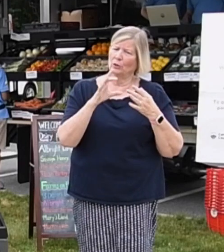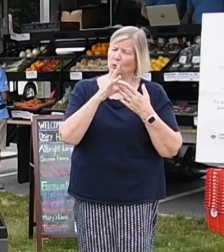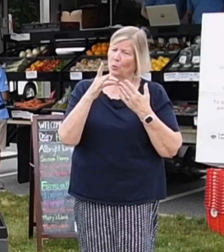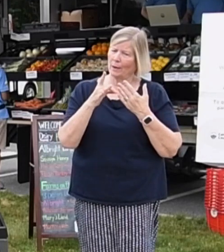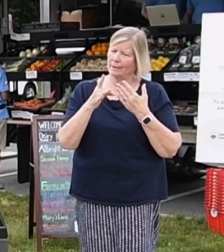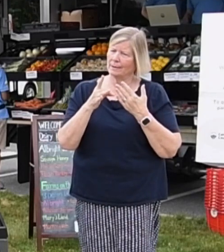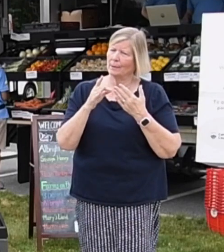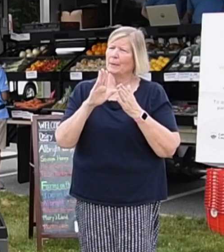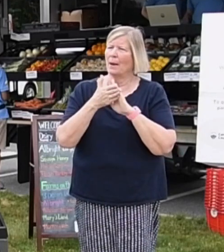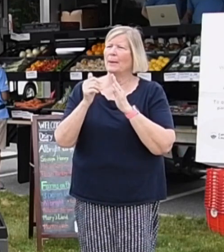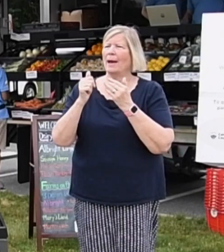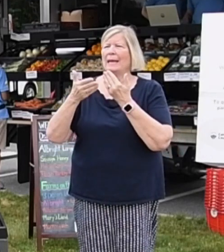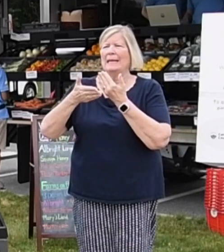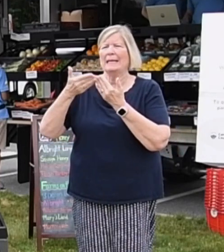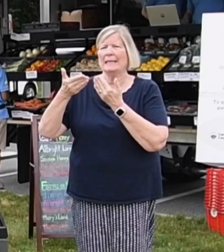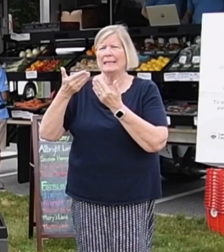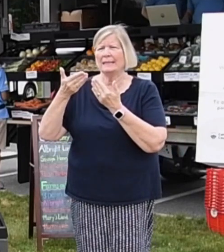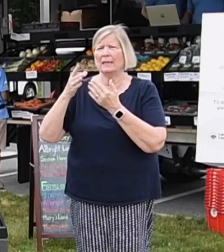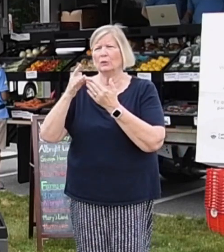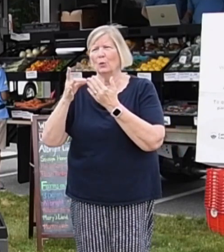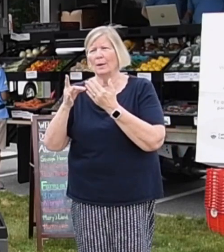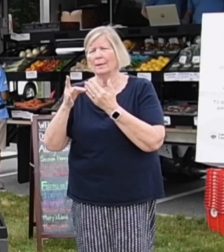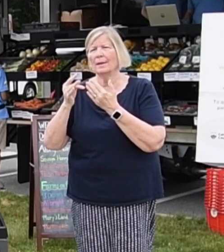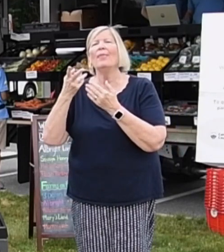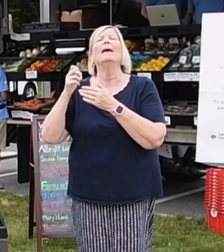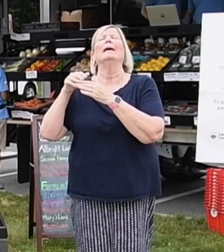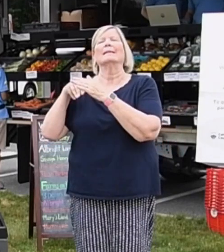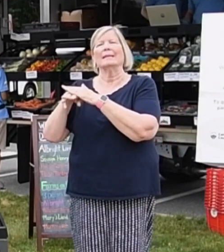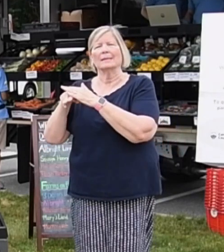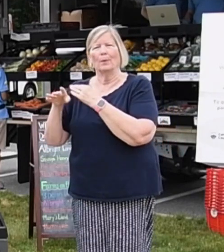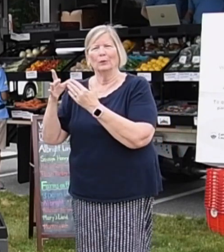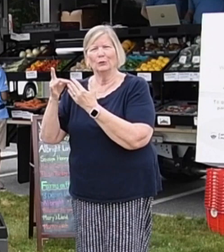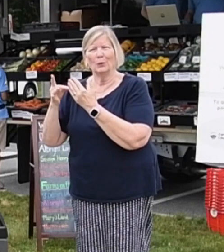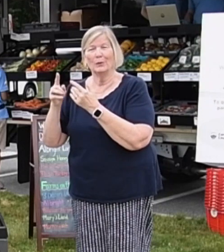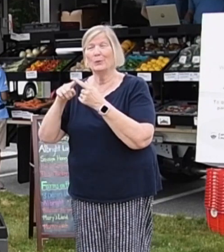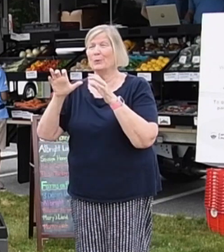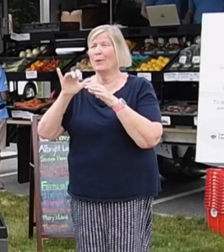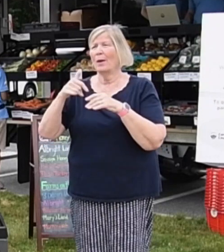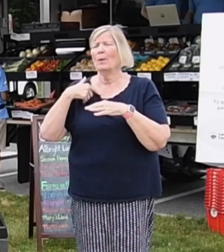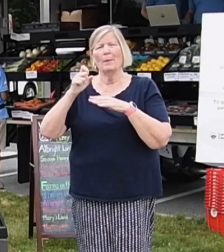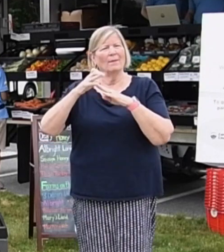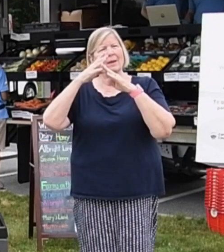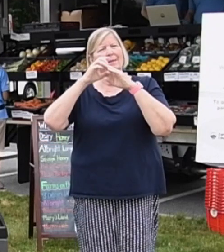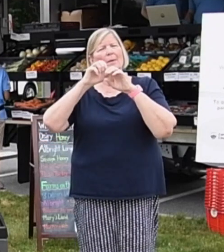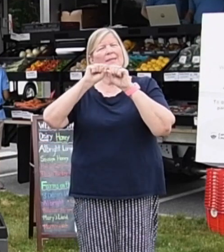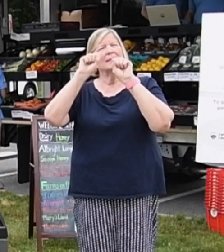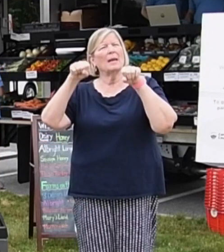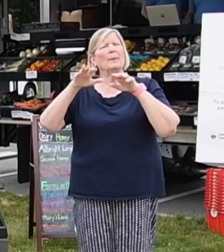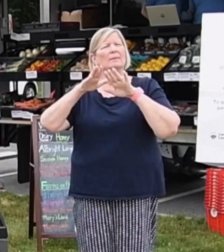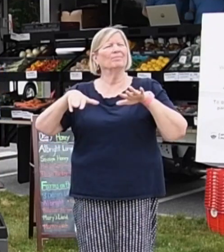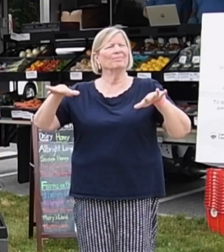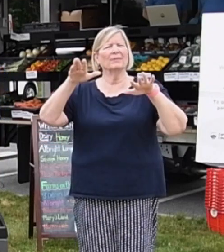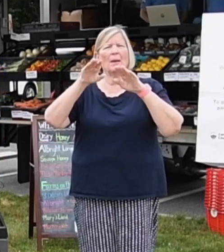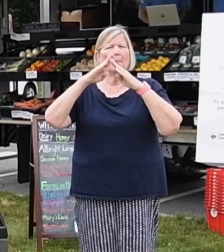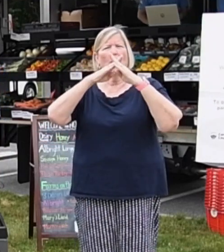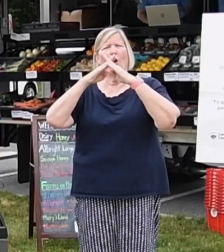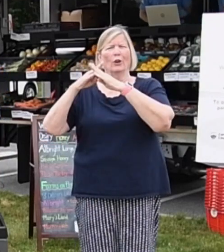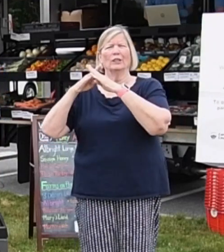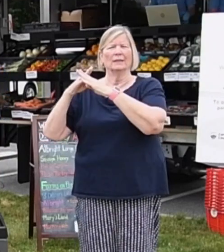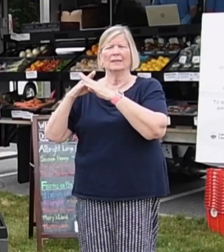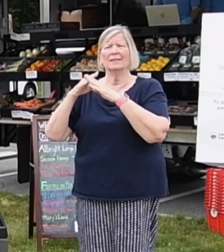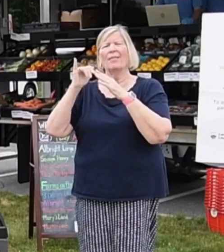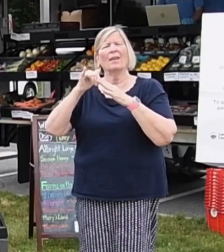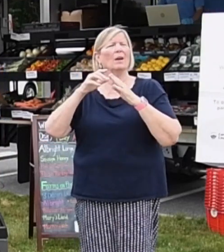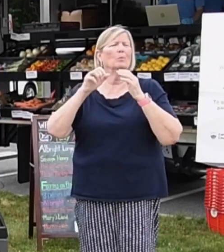choice, the accessible choice. And to do that, we must break down systemic barriers that have prevented some residents